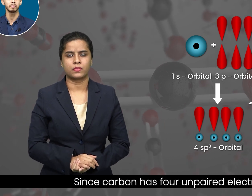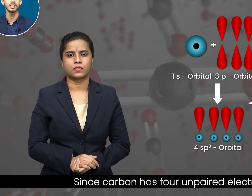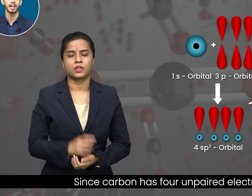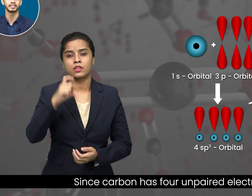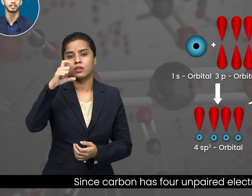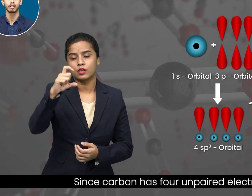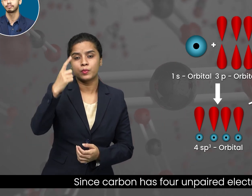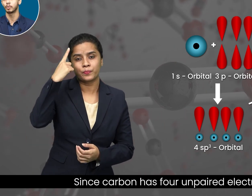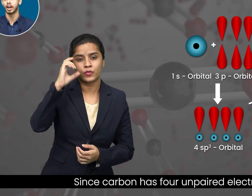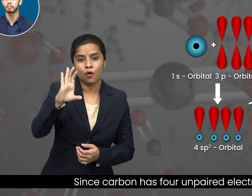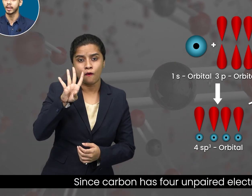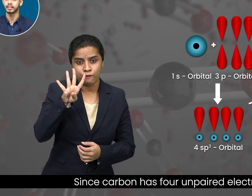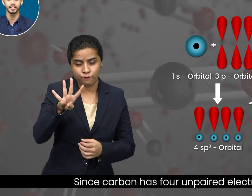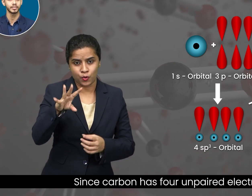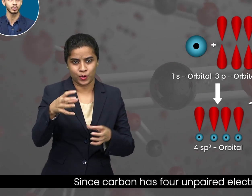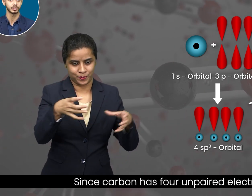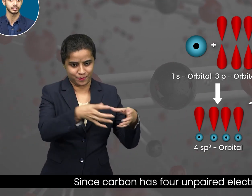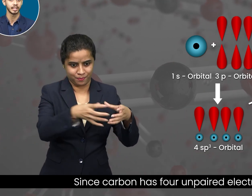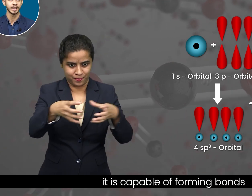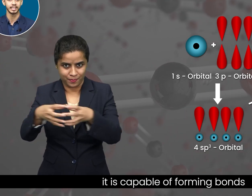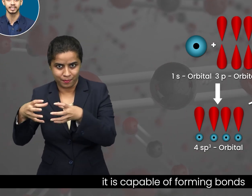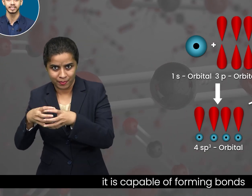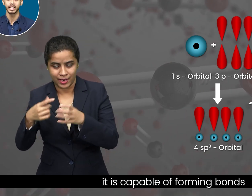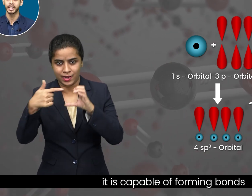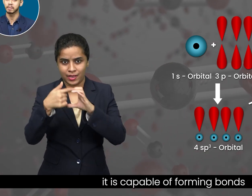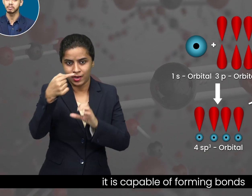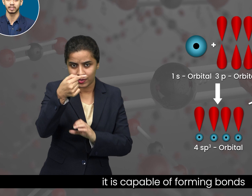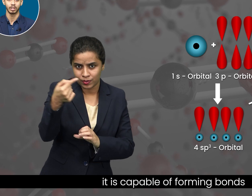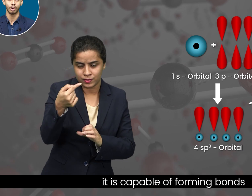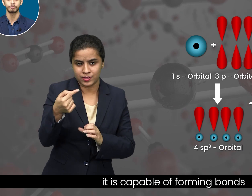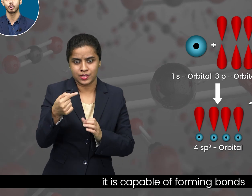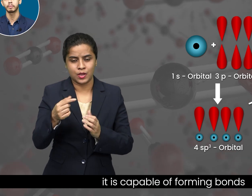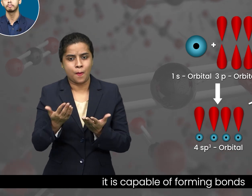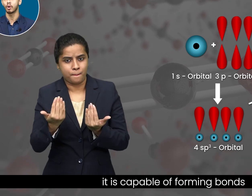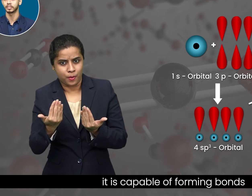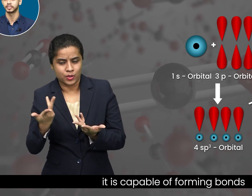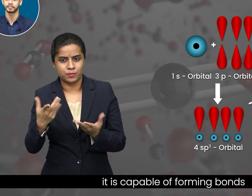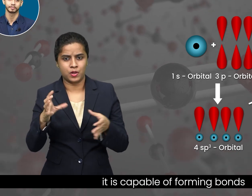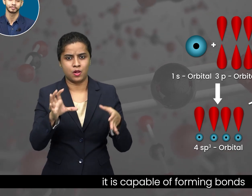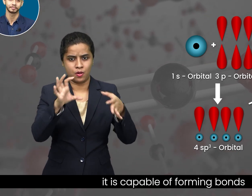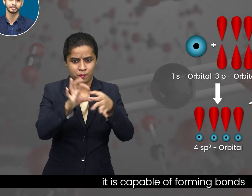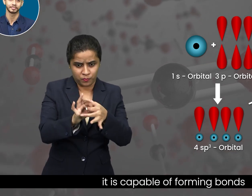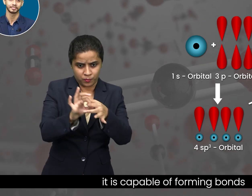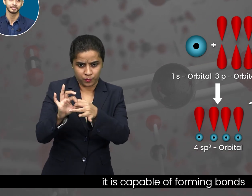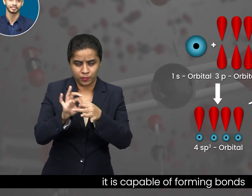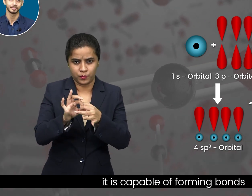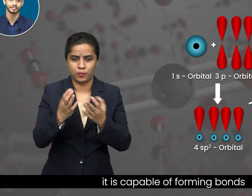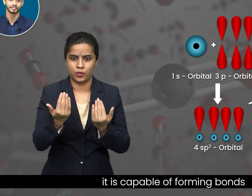Since carbon has 4 unpaired electrons, it is capable of forming bonds